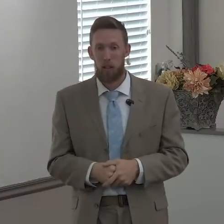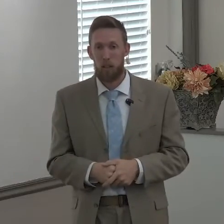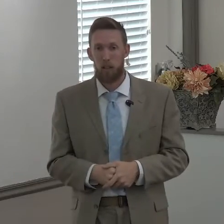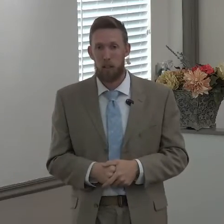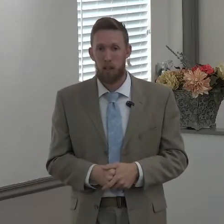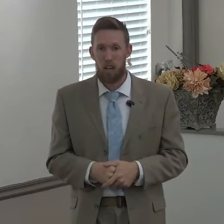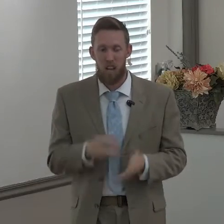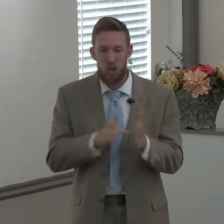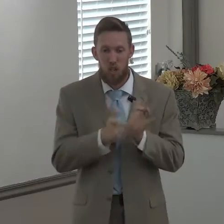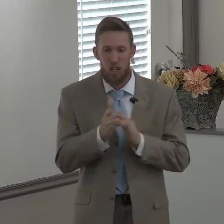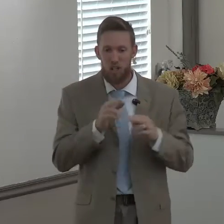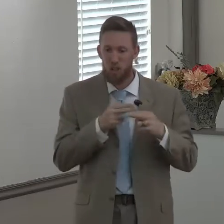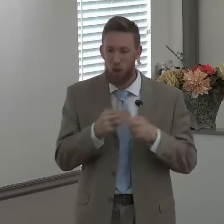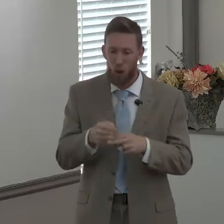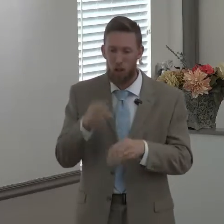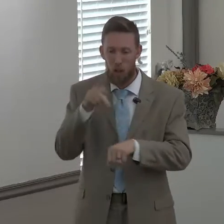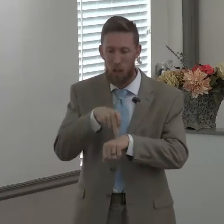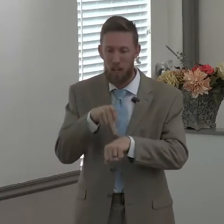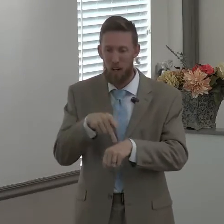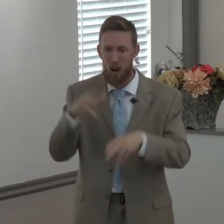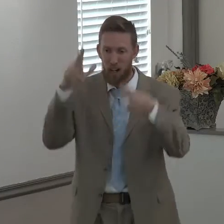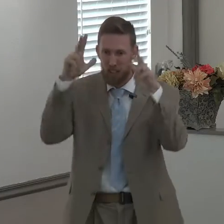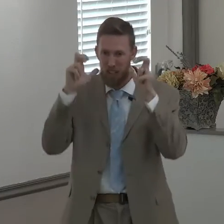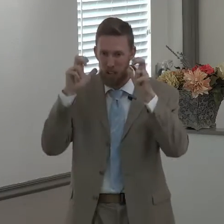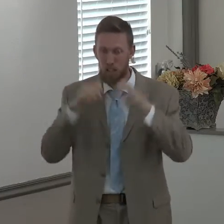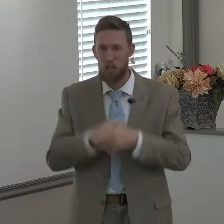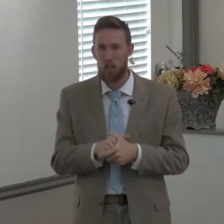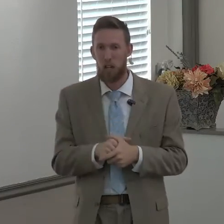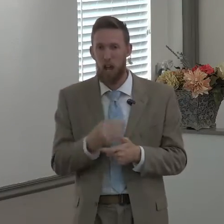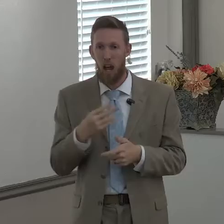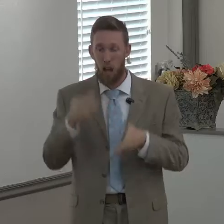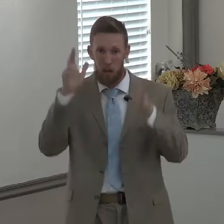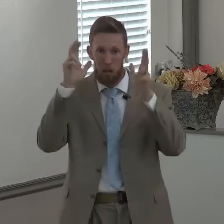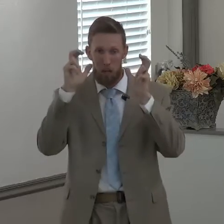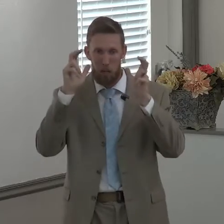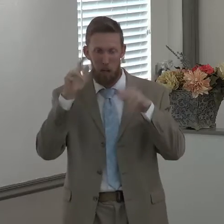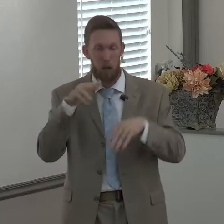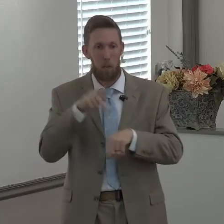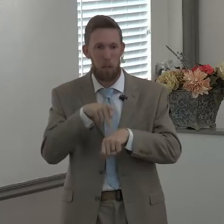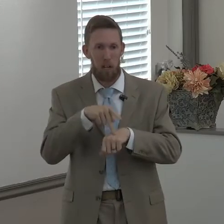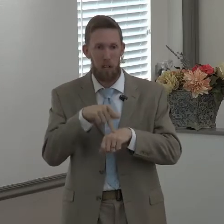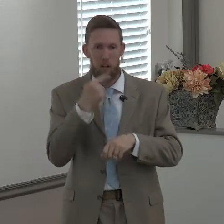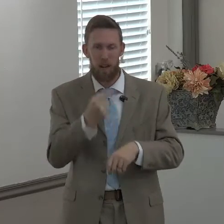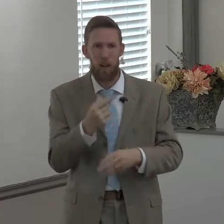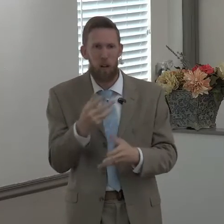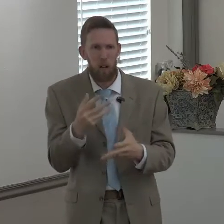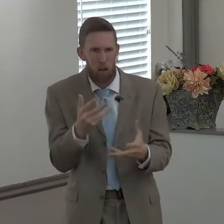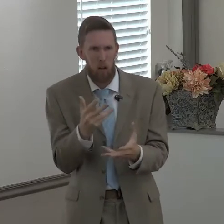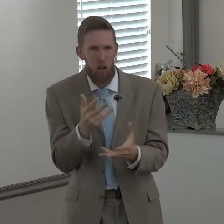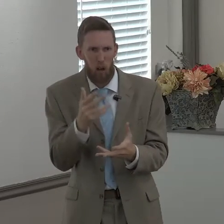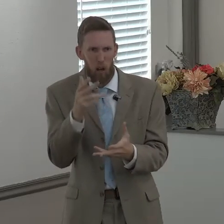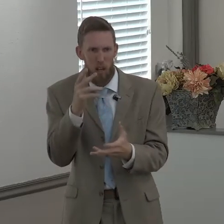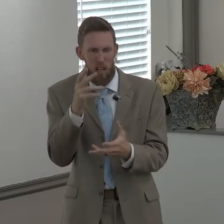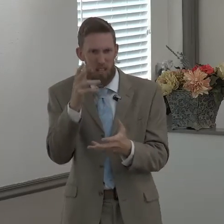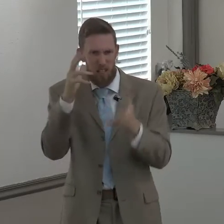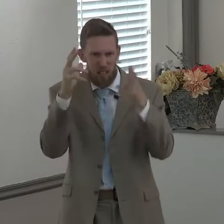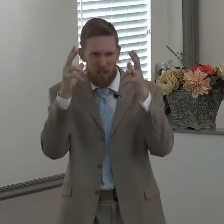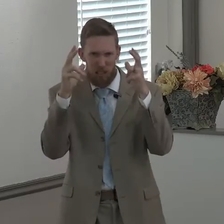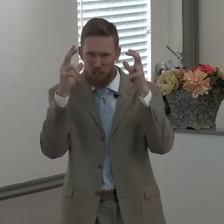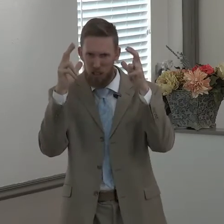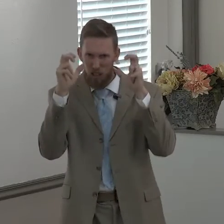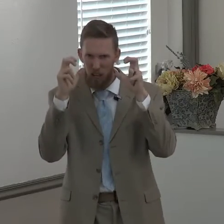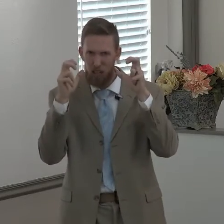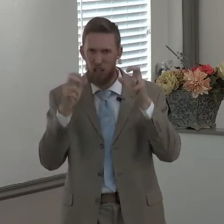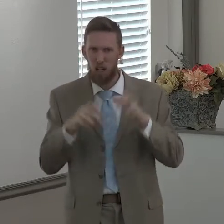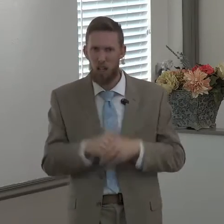lot of things in my life, gentlemen. Satan isn't one of them. Man,